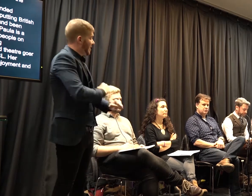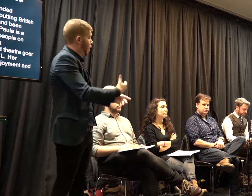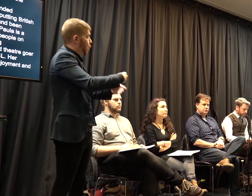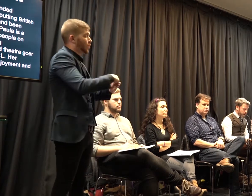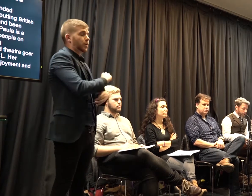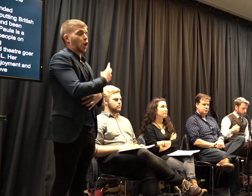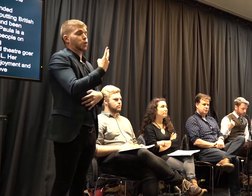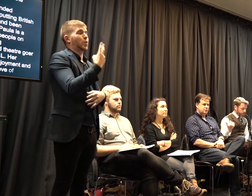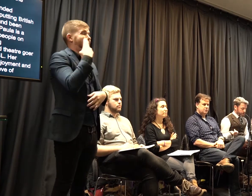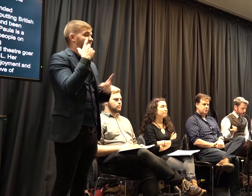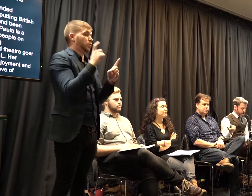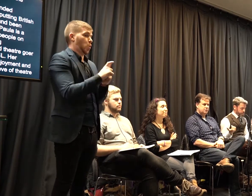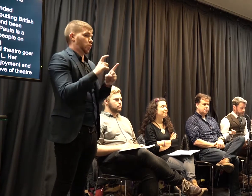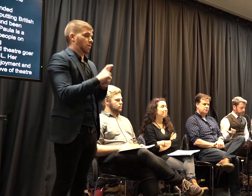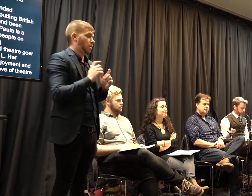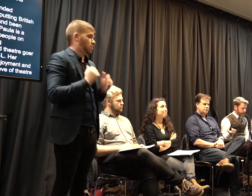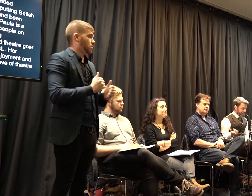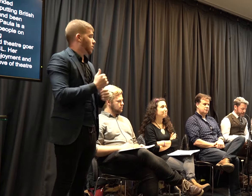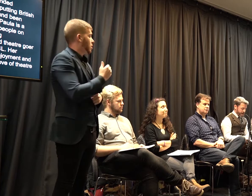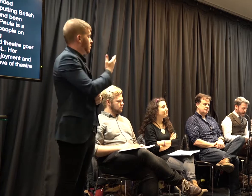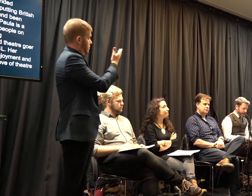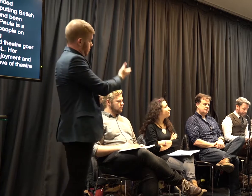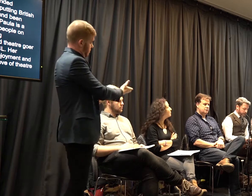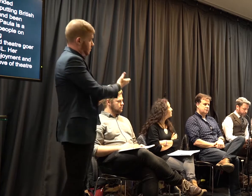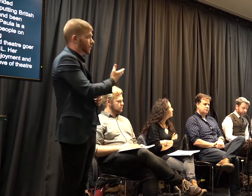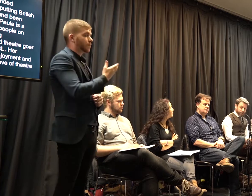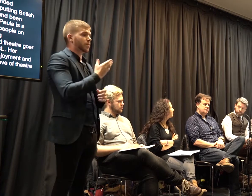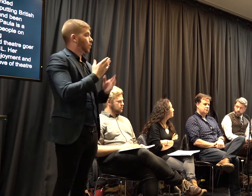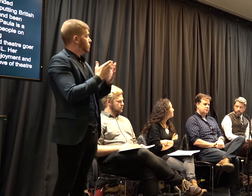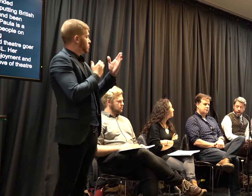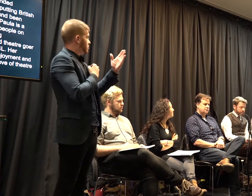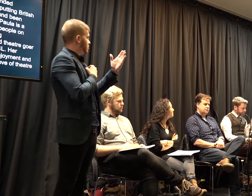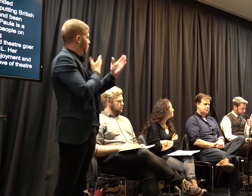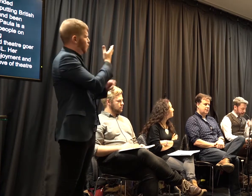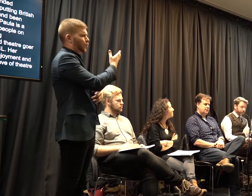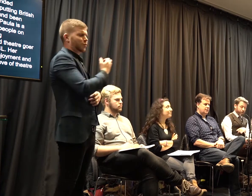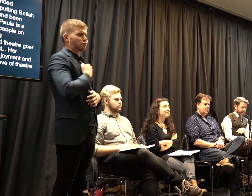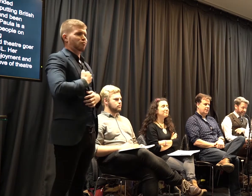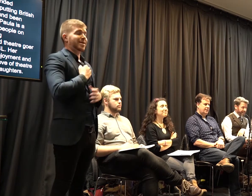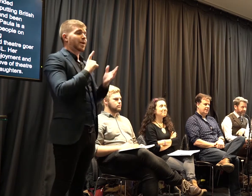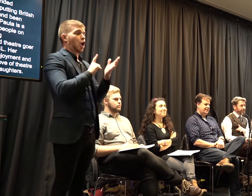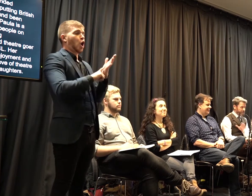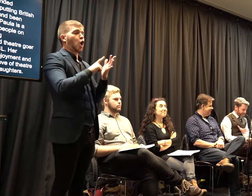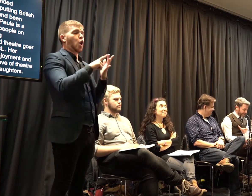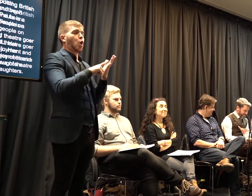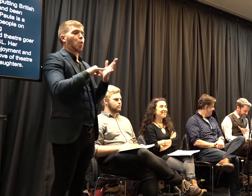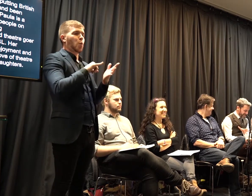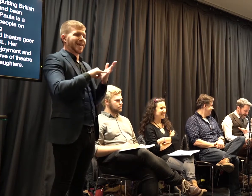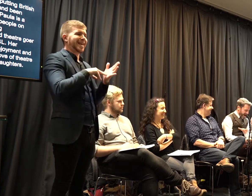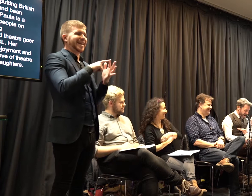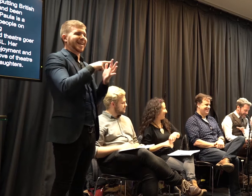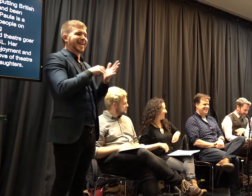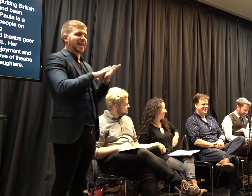daughters. To my right, your left, we have Michael Richardson. No, we don't. We have Louis Neathling. My